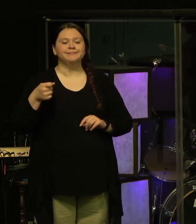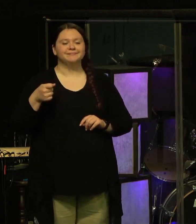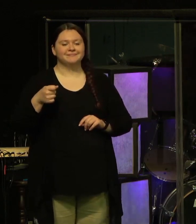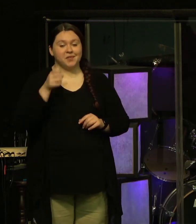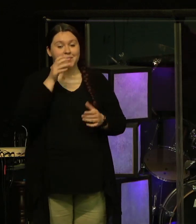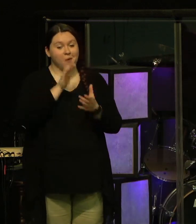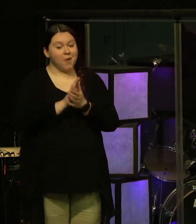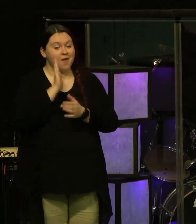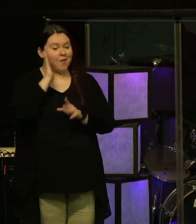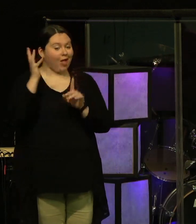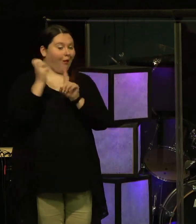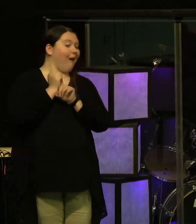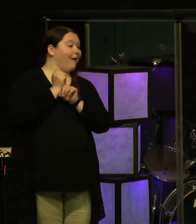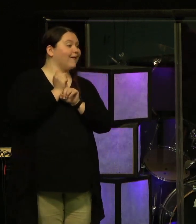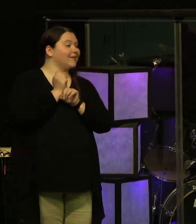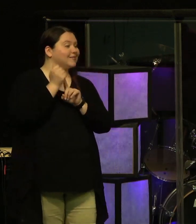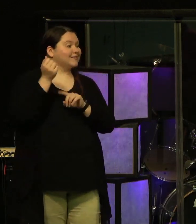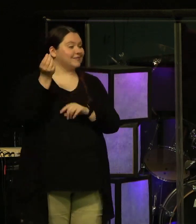me.